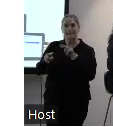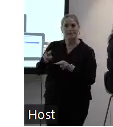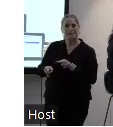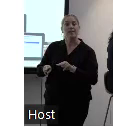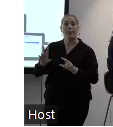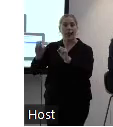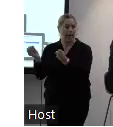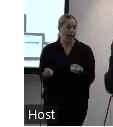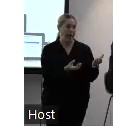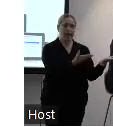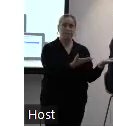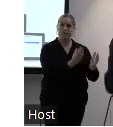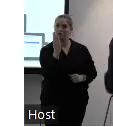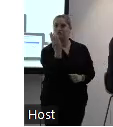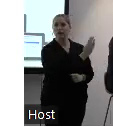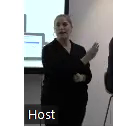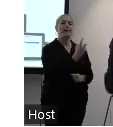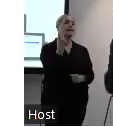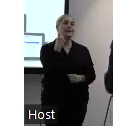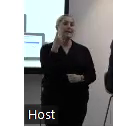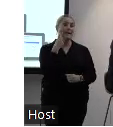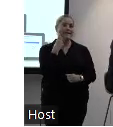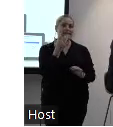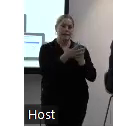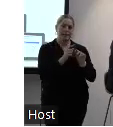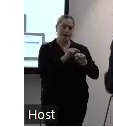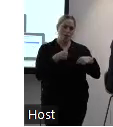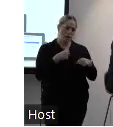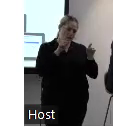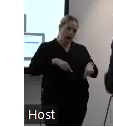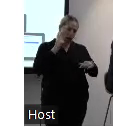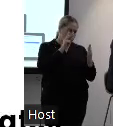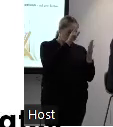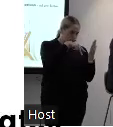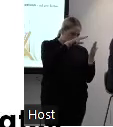that information available to report on and advocate for.